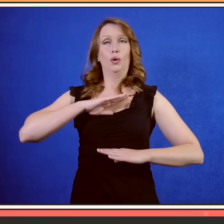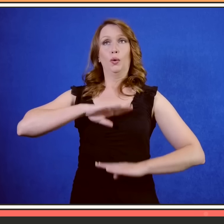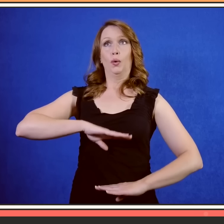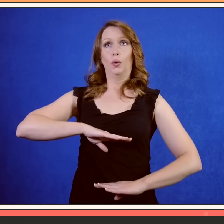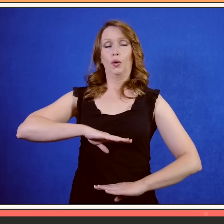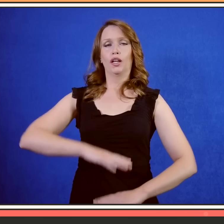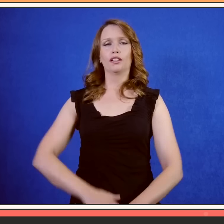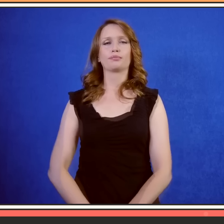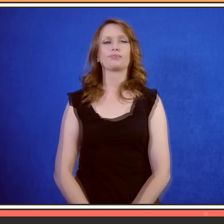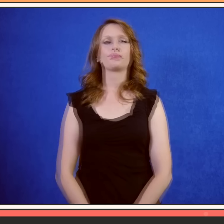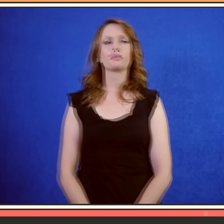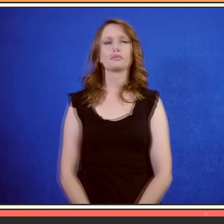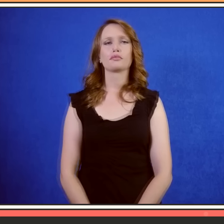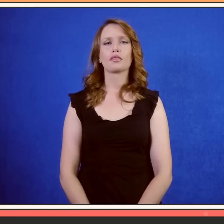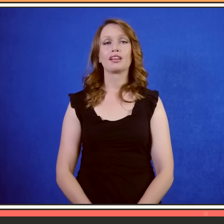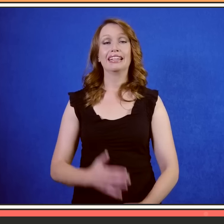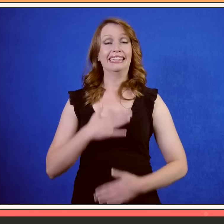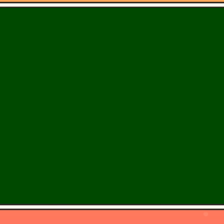Happy.